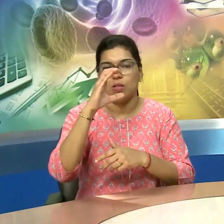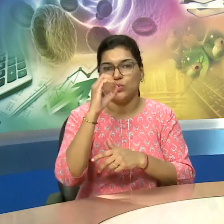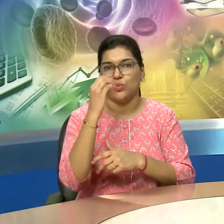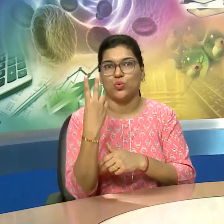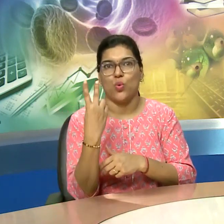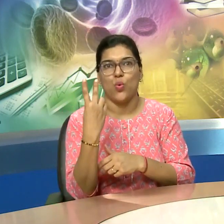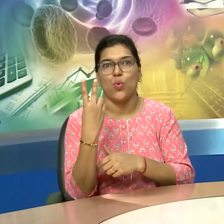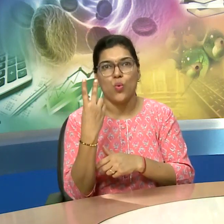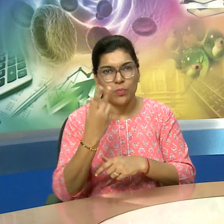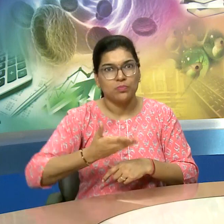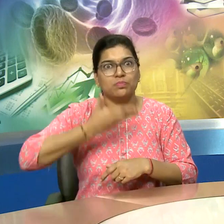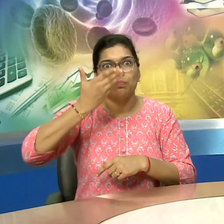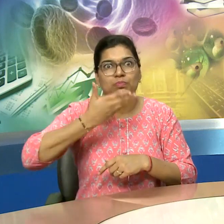And we know that trees